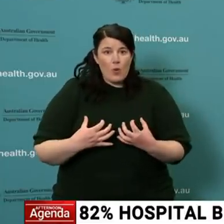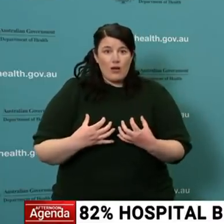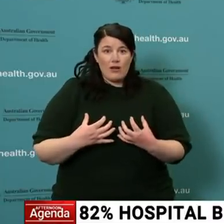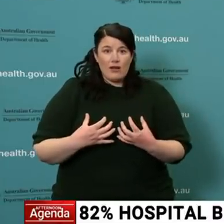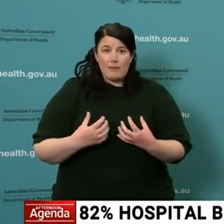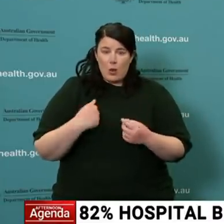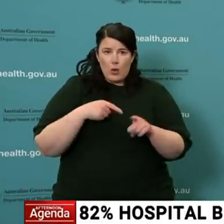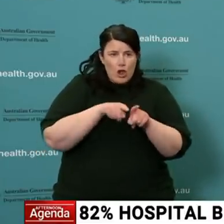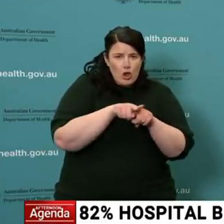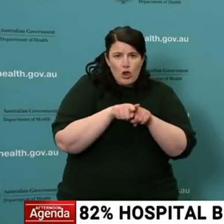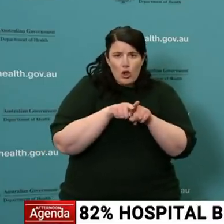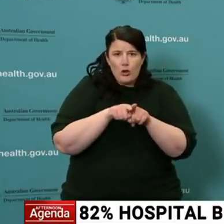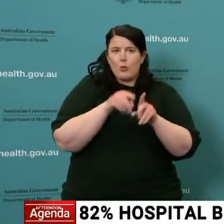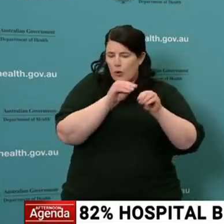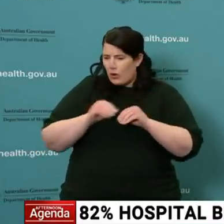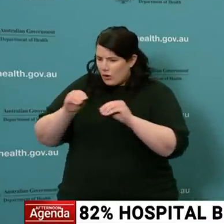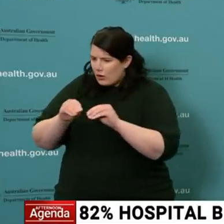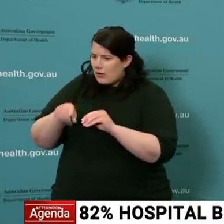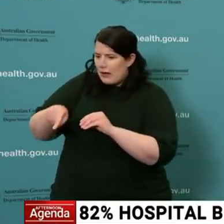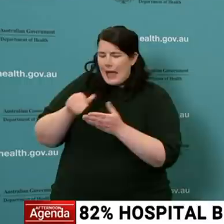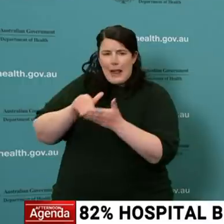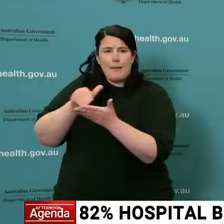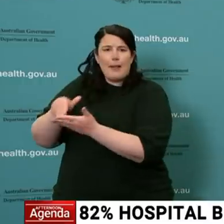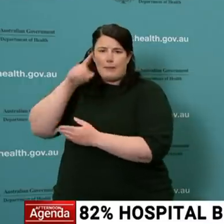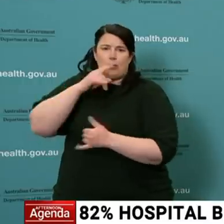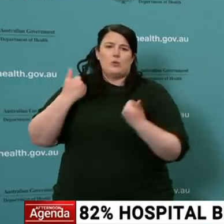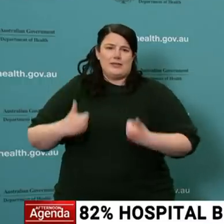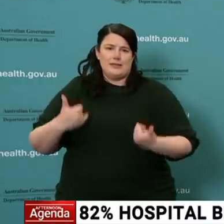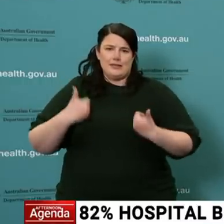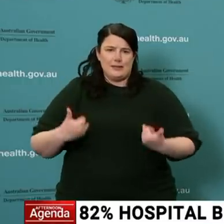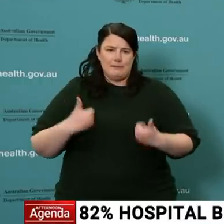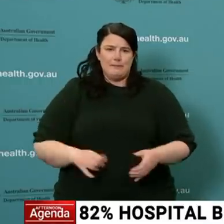are going into getting the best outcomes for patients who are severely affected with COVID-19.